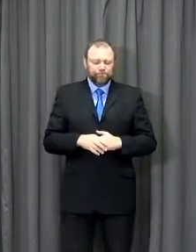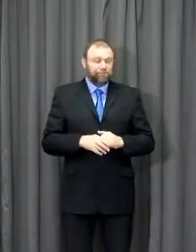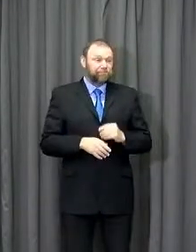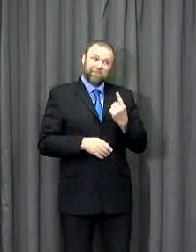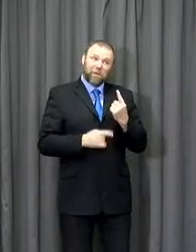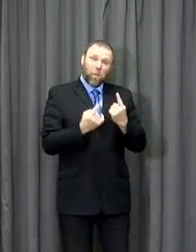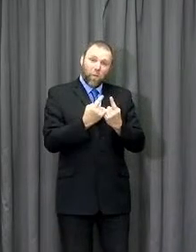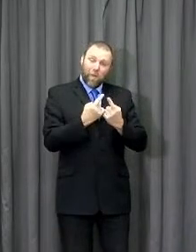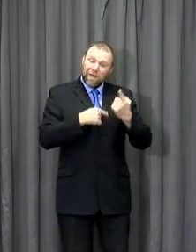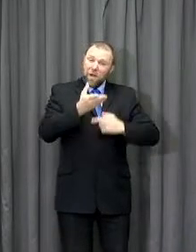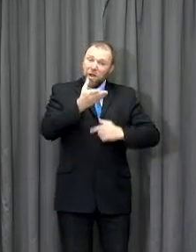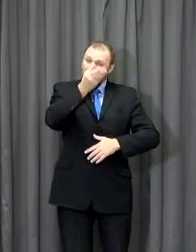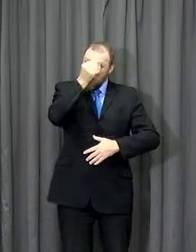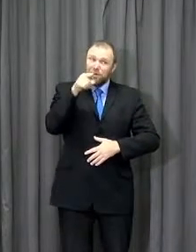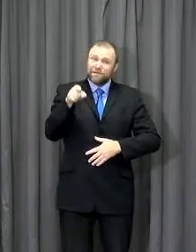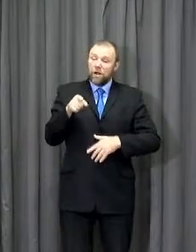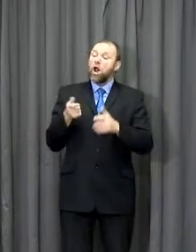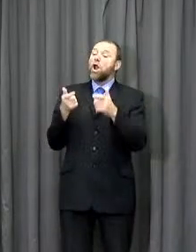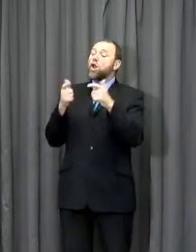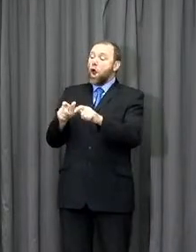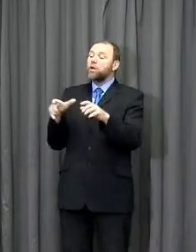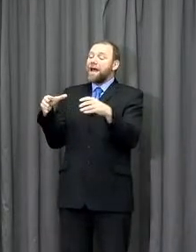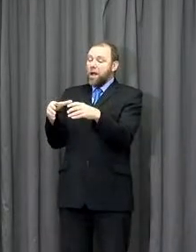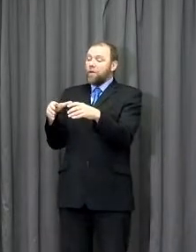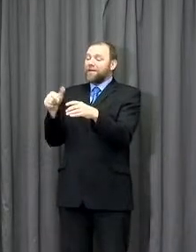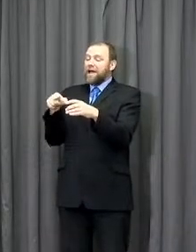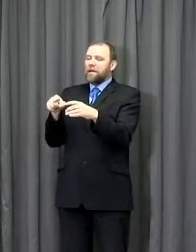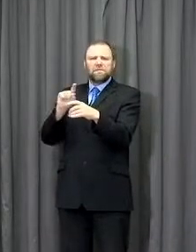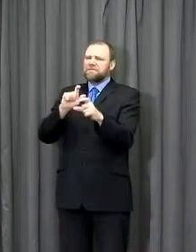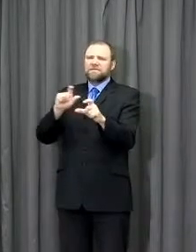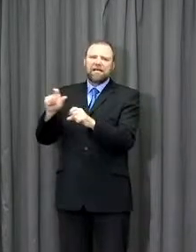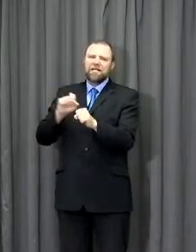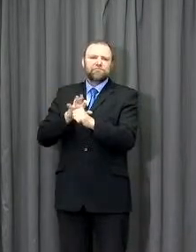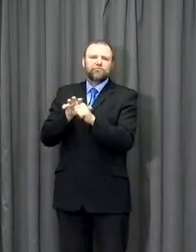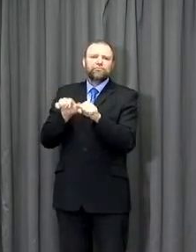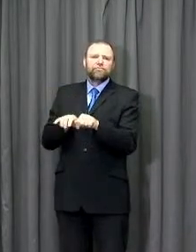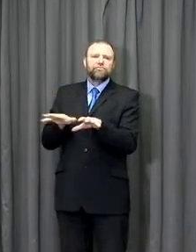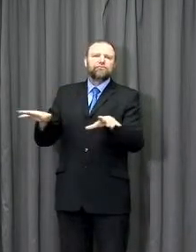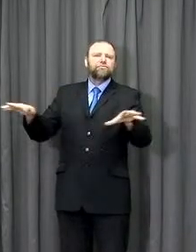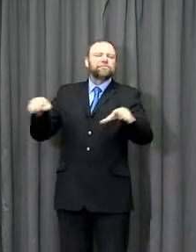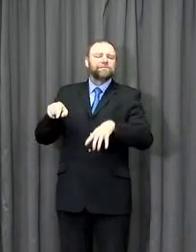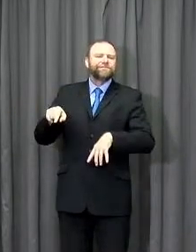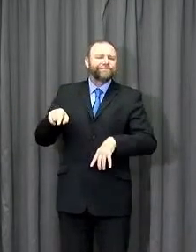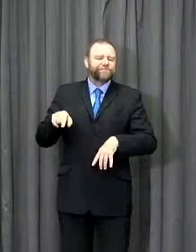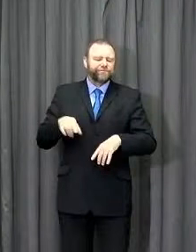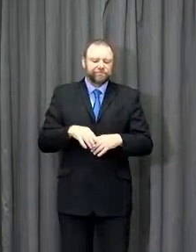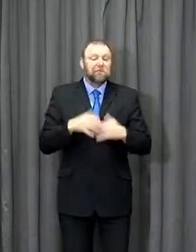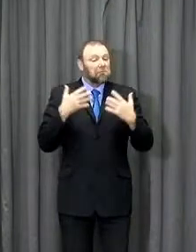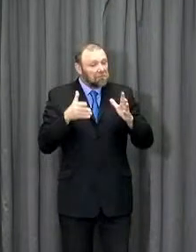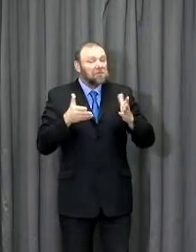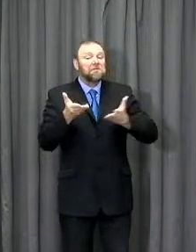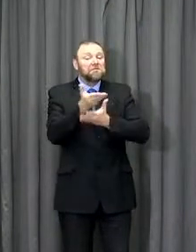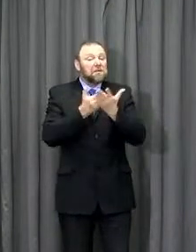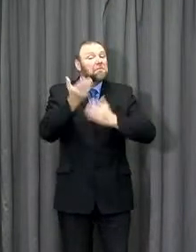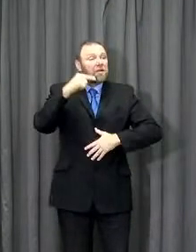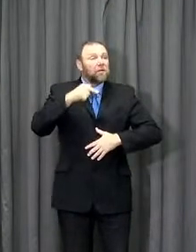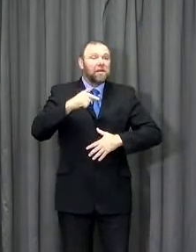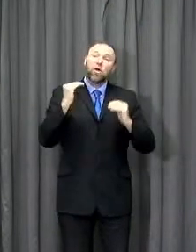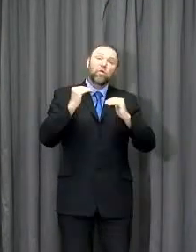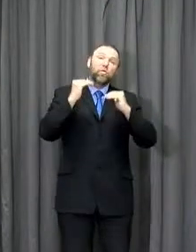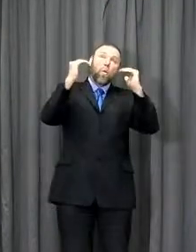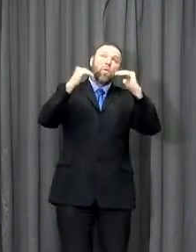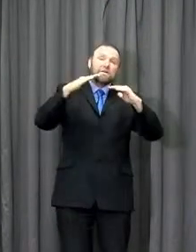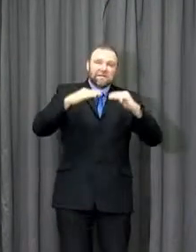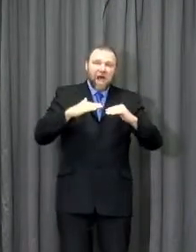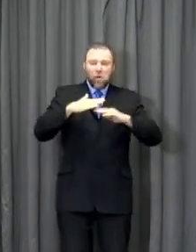move around very quickly, move around the country. We've talked before about whether we should have a north and a south division, and we've seen